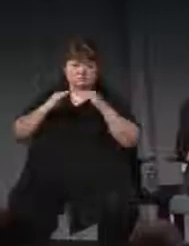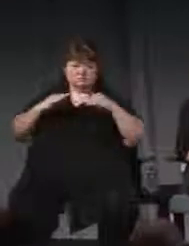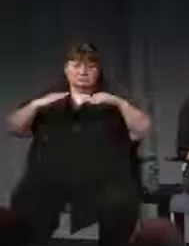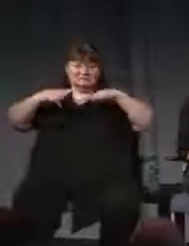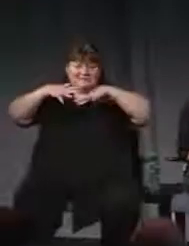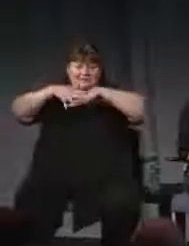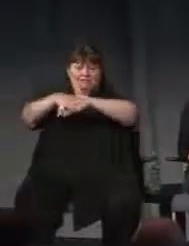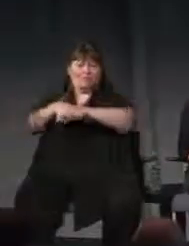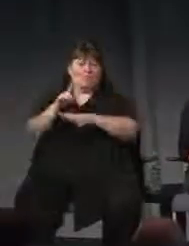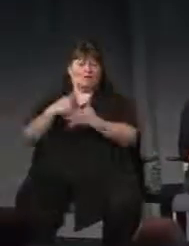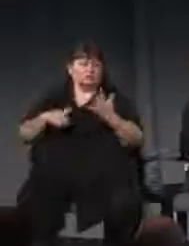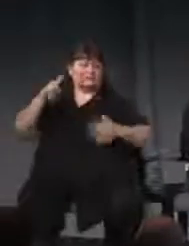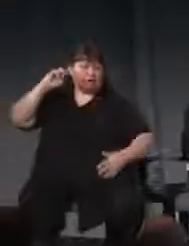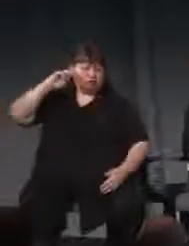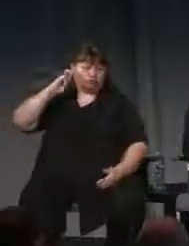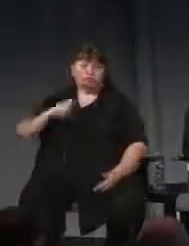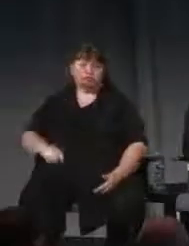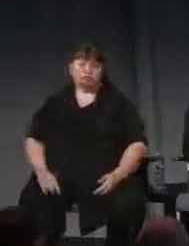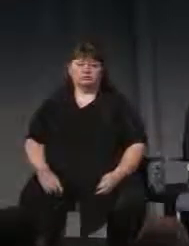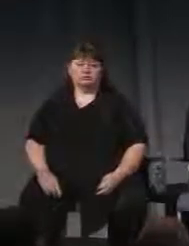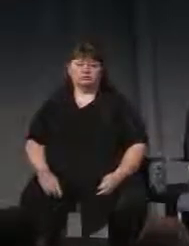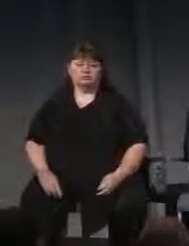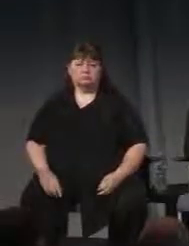essentially what you hear.